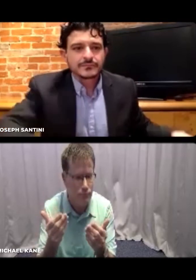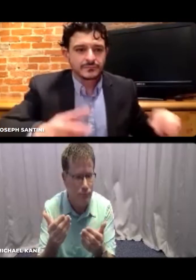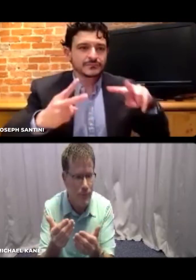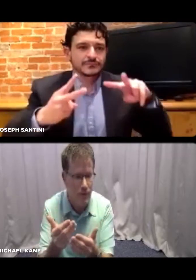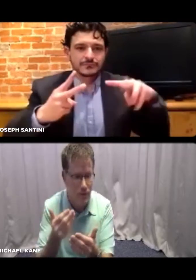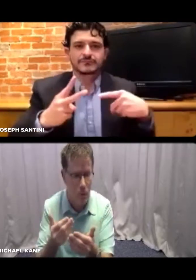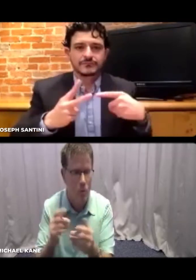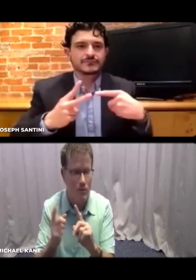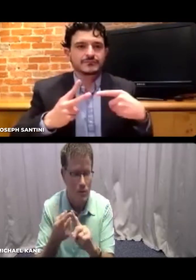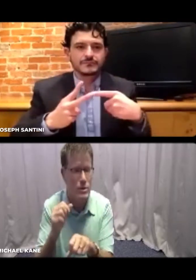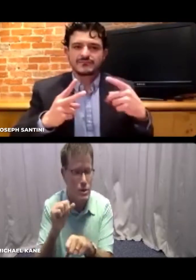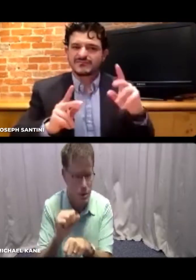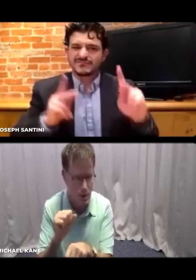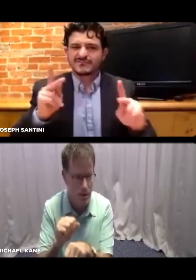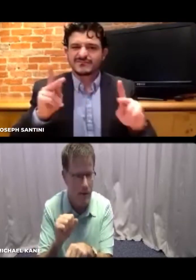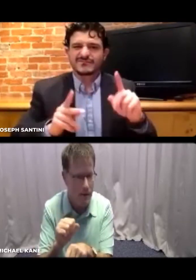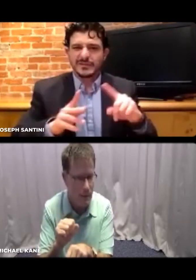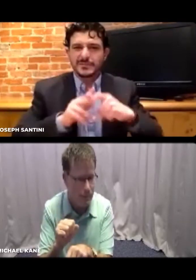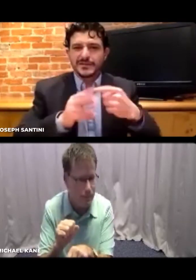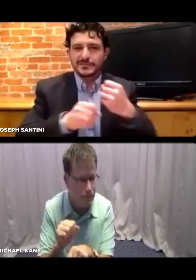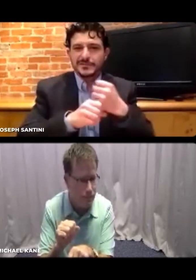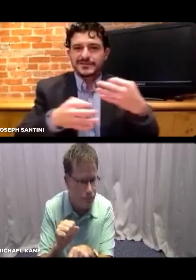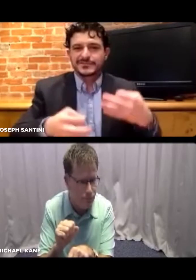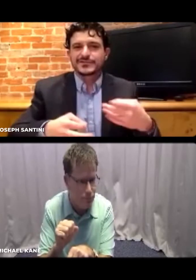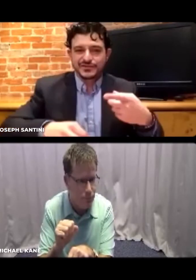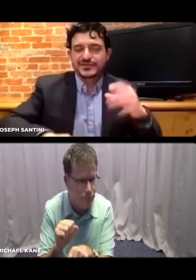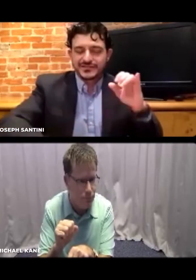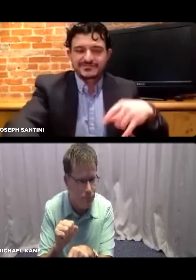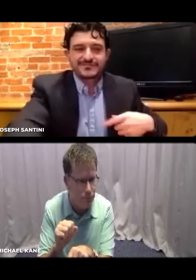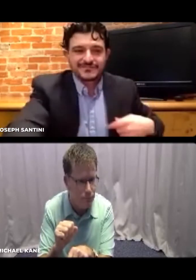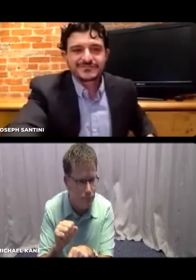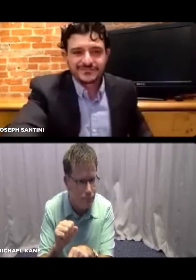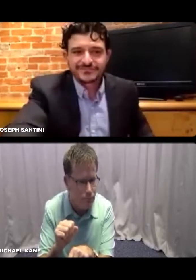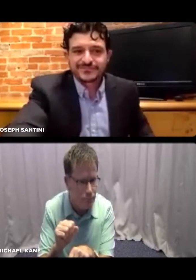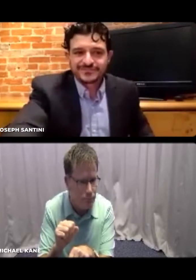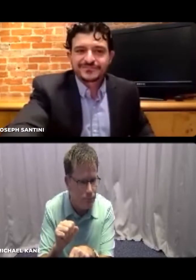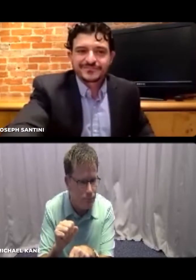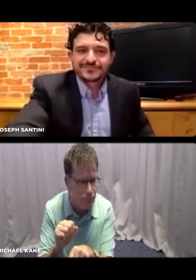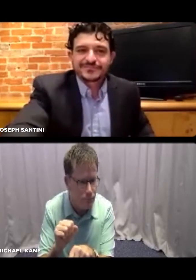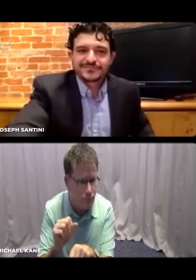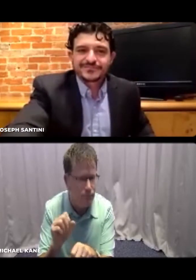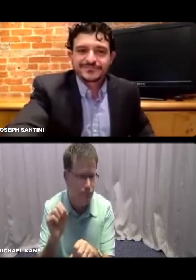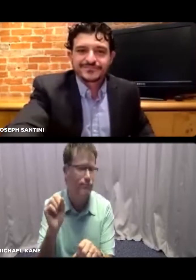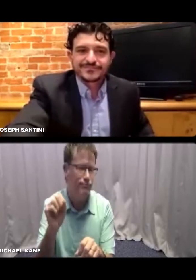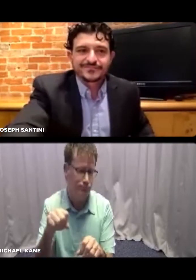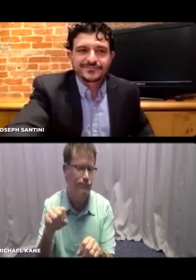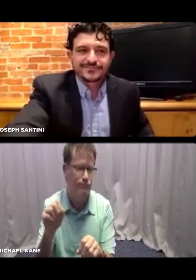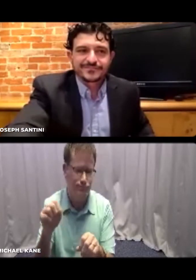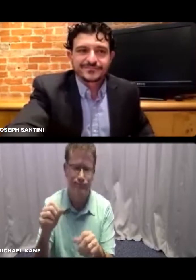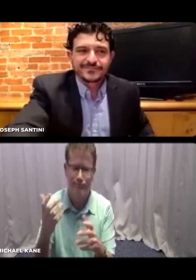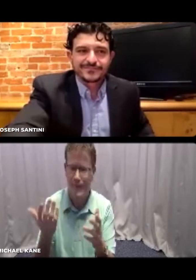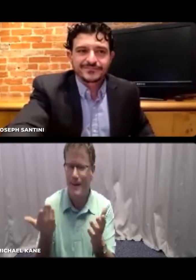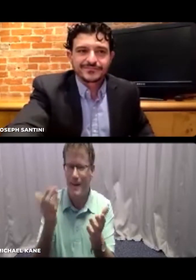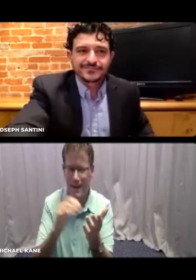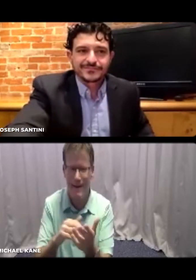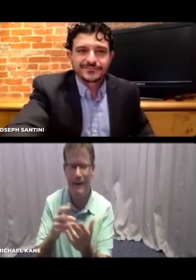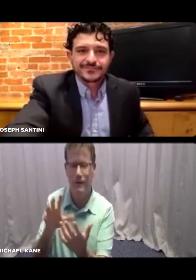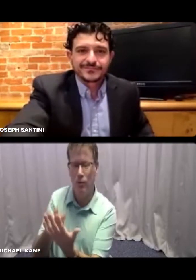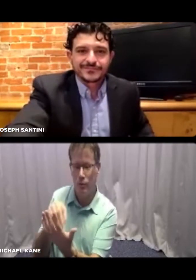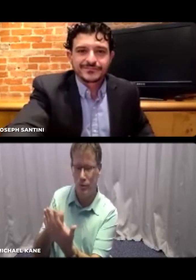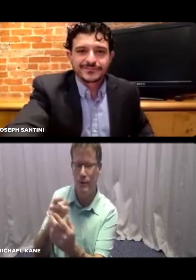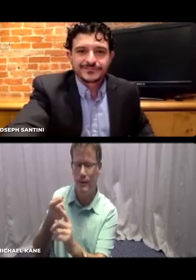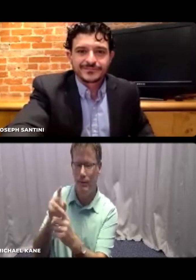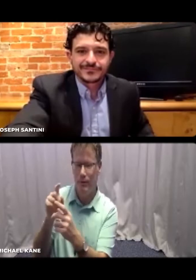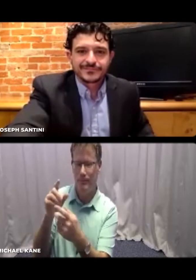Right, the second bullet point there, Michael, people begin making Right. decisions. Before they get their first job. Again, learning from